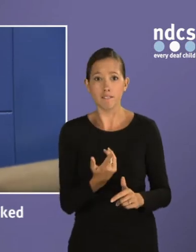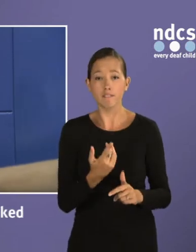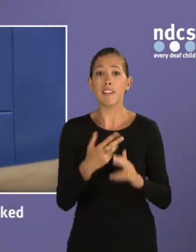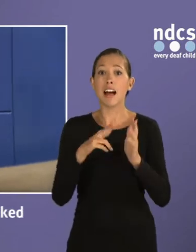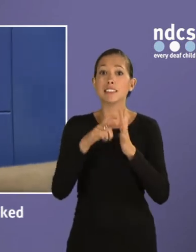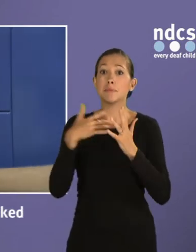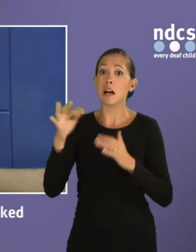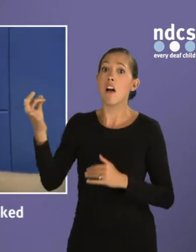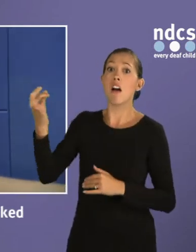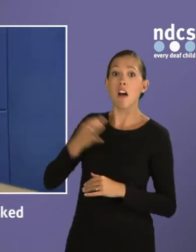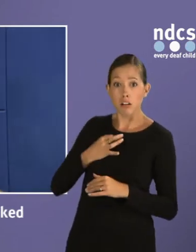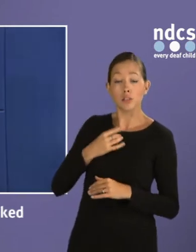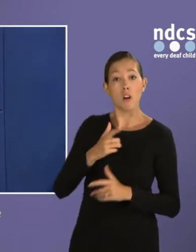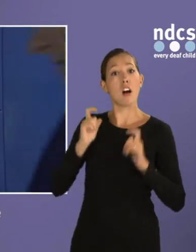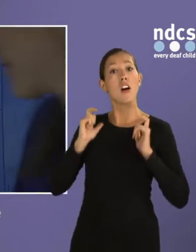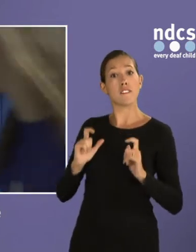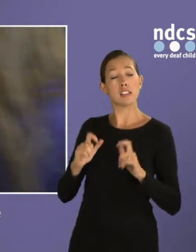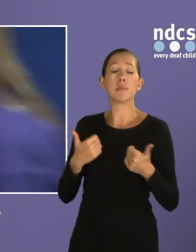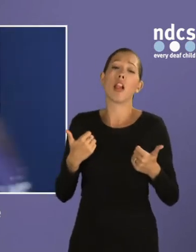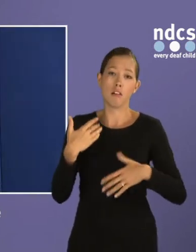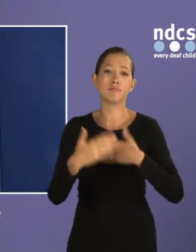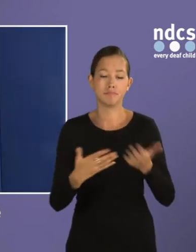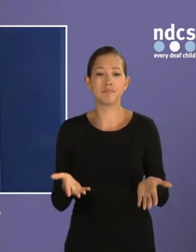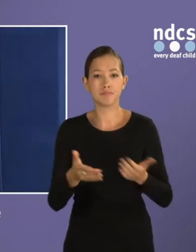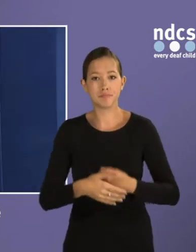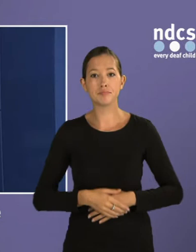asked to do so by NDCS and are comfortable with this.